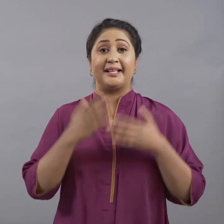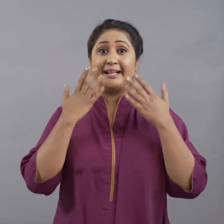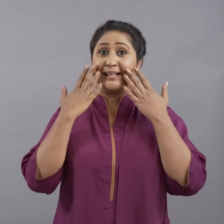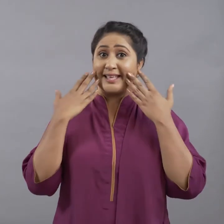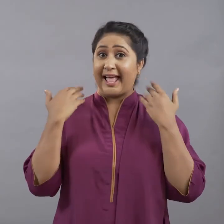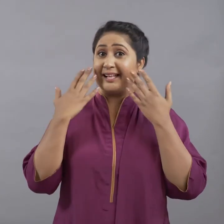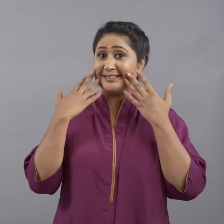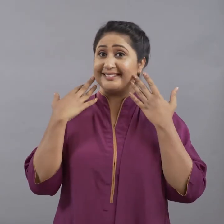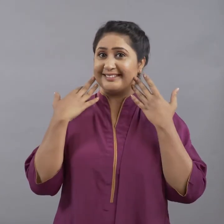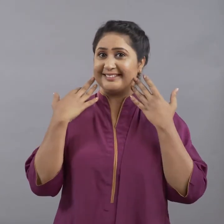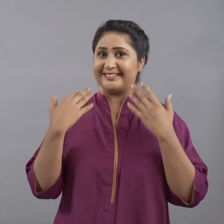Cat.